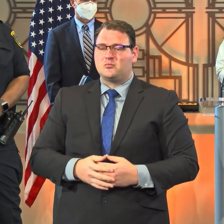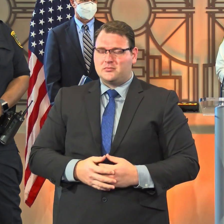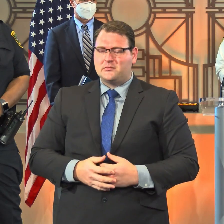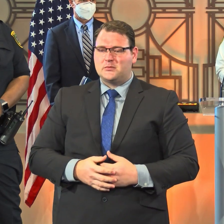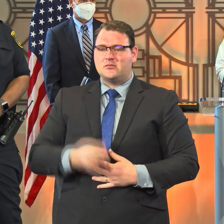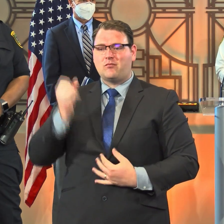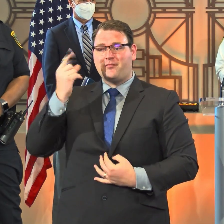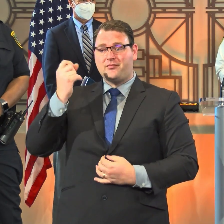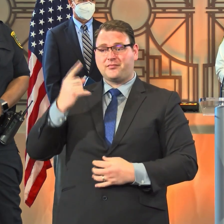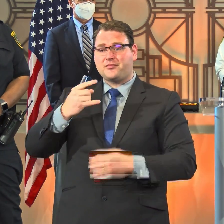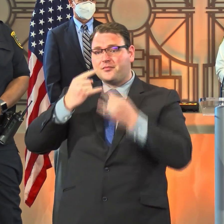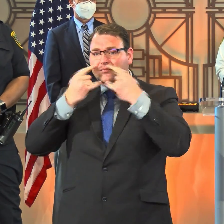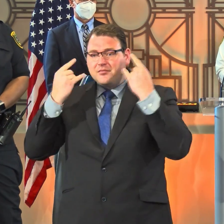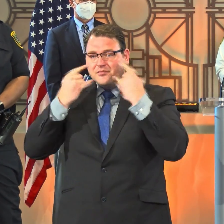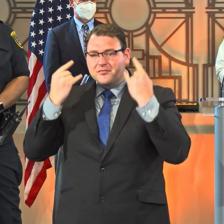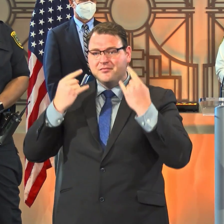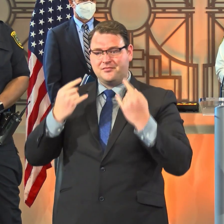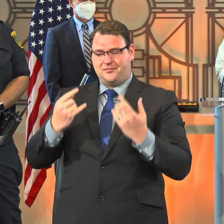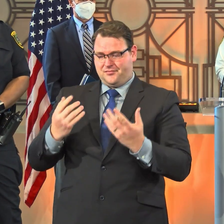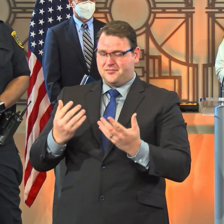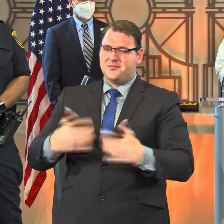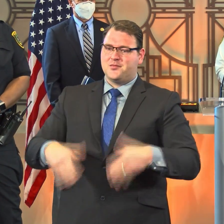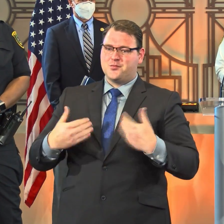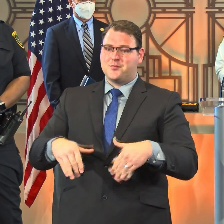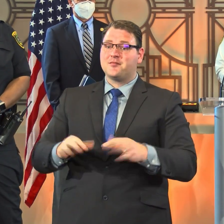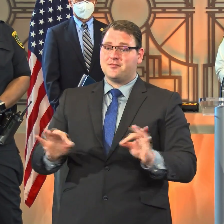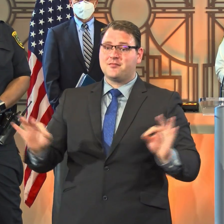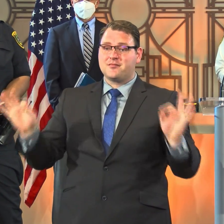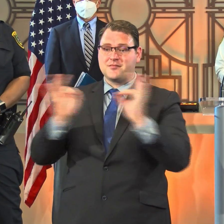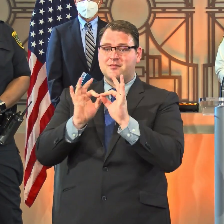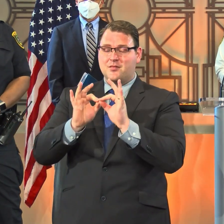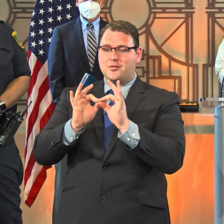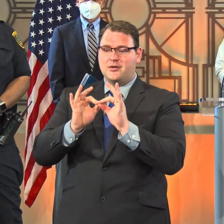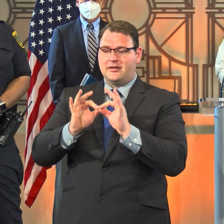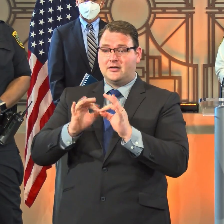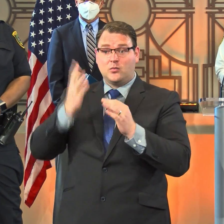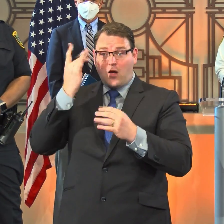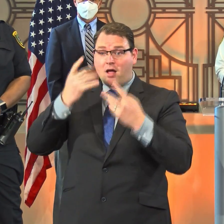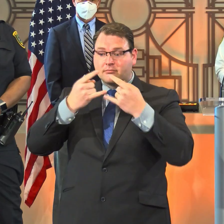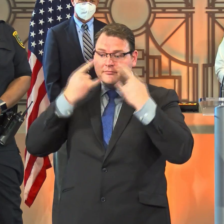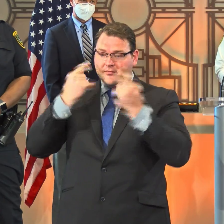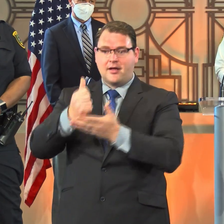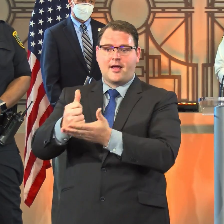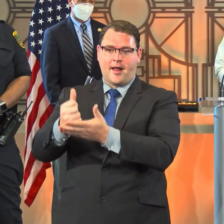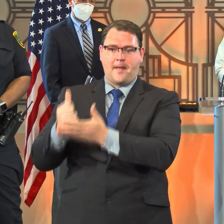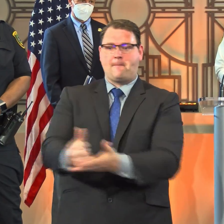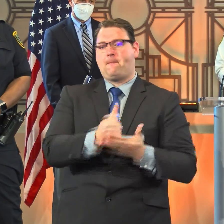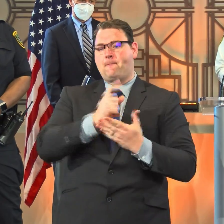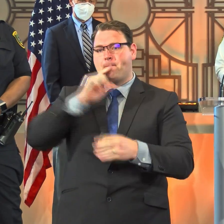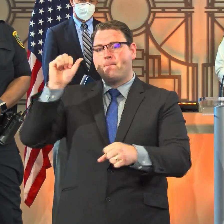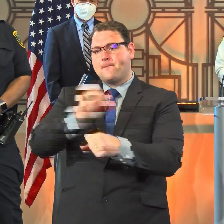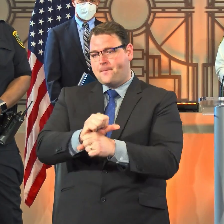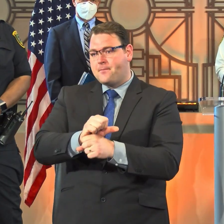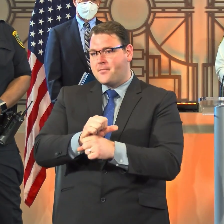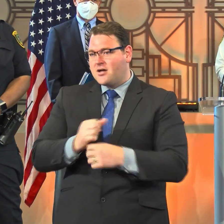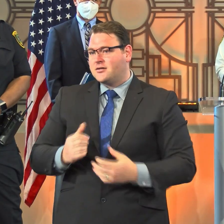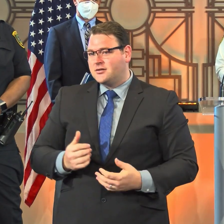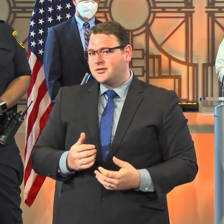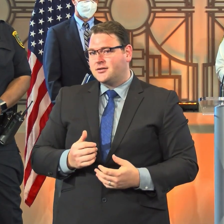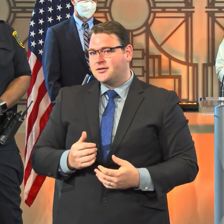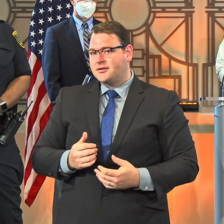masks, they do work. And because what people have done collectively, lives have been saved. I do regret